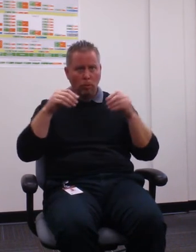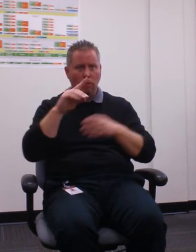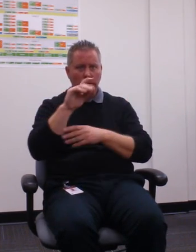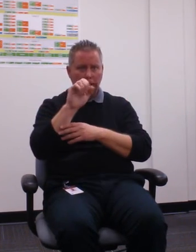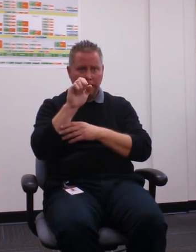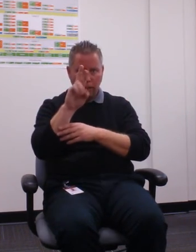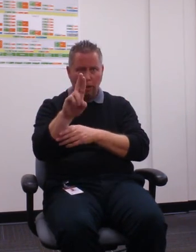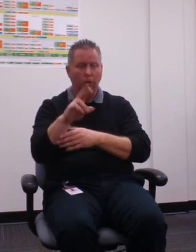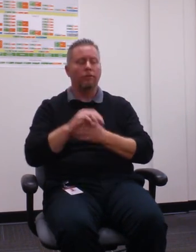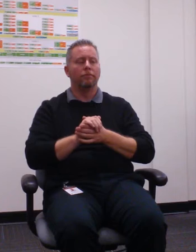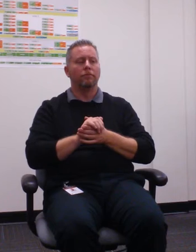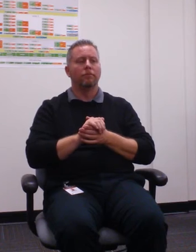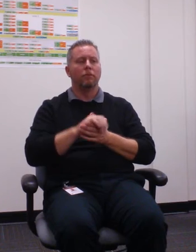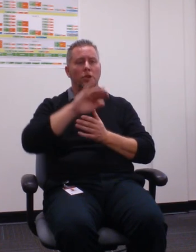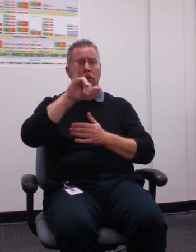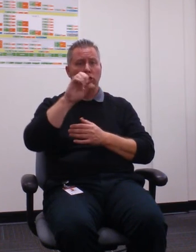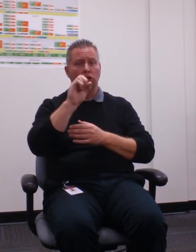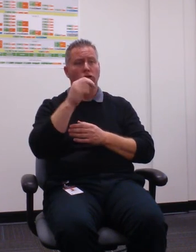Josh looks at it.